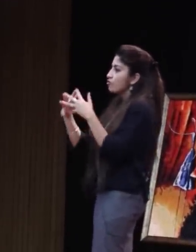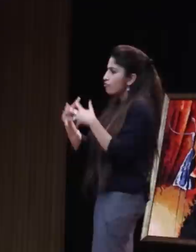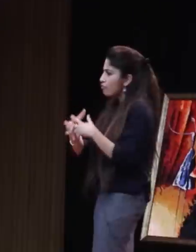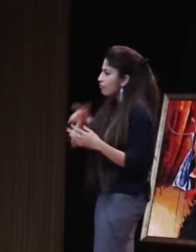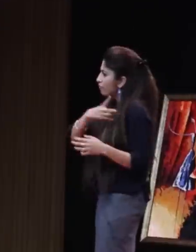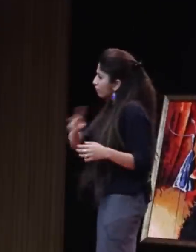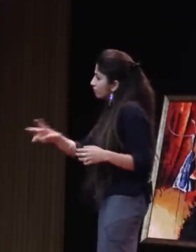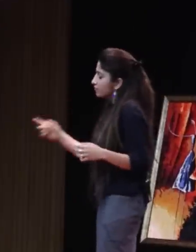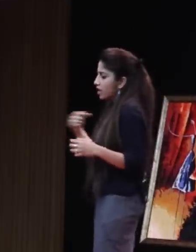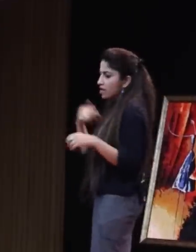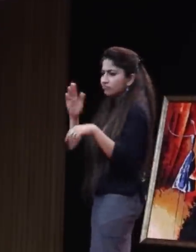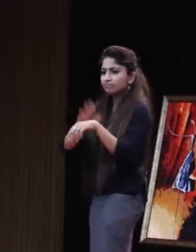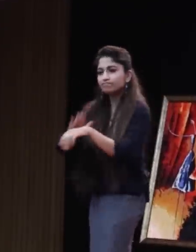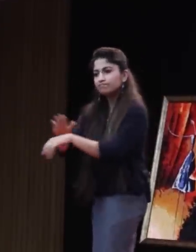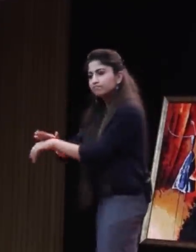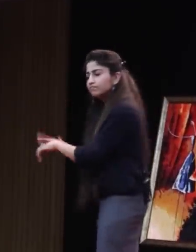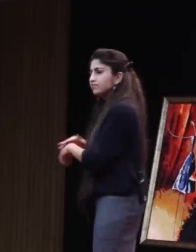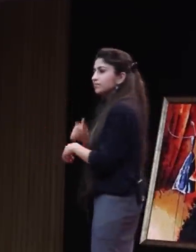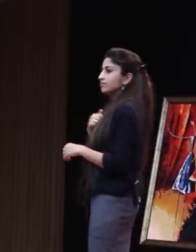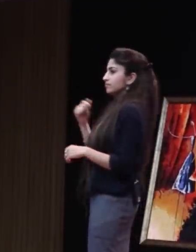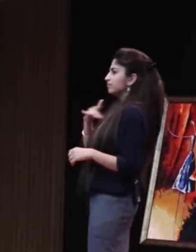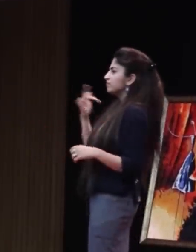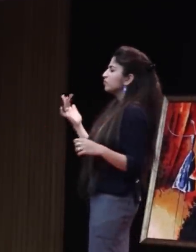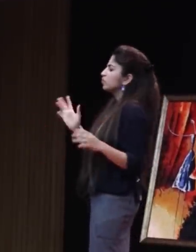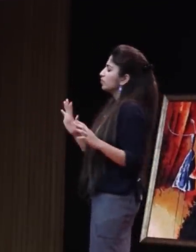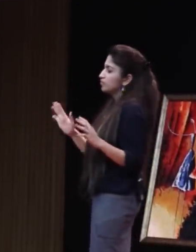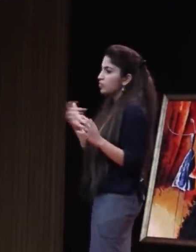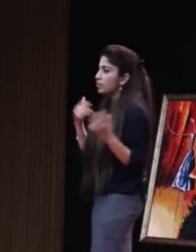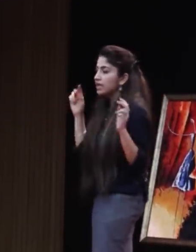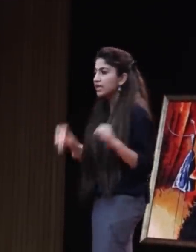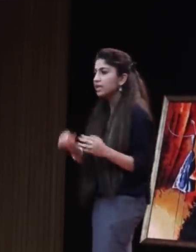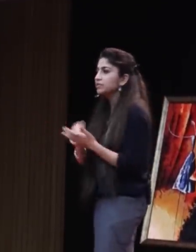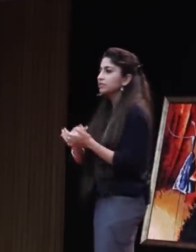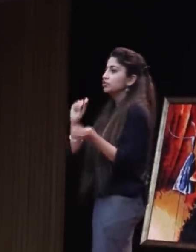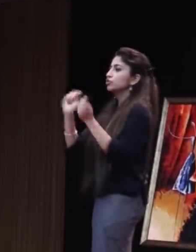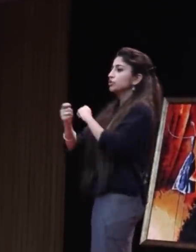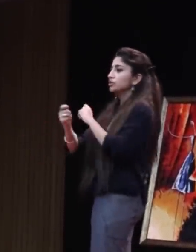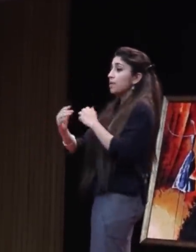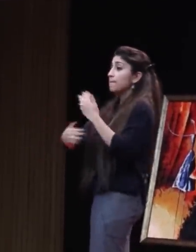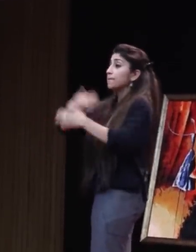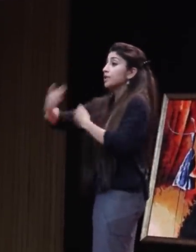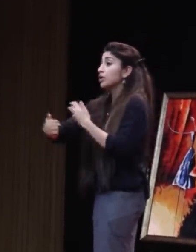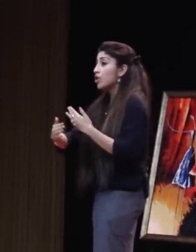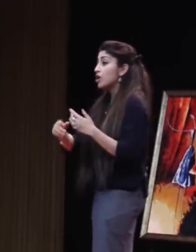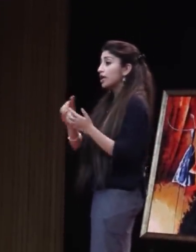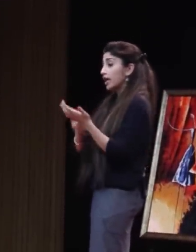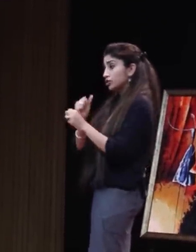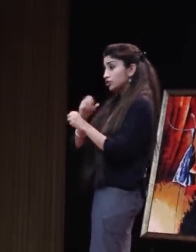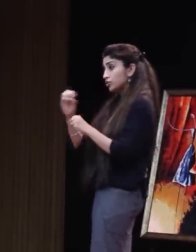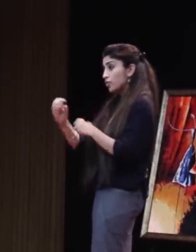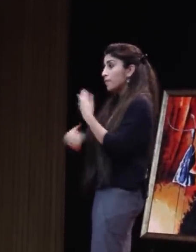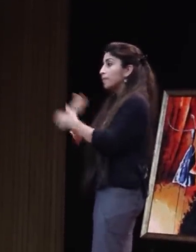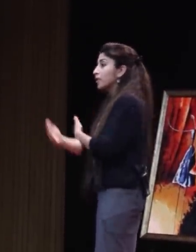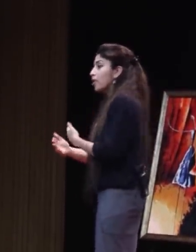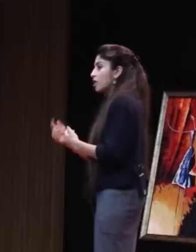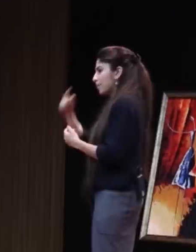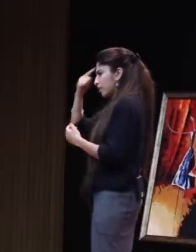my experiences told me that our country needs something beyond this, something that will make it